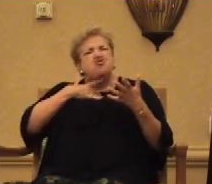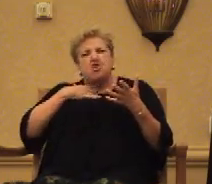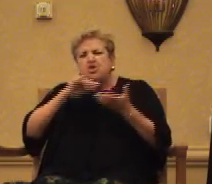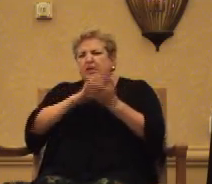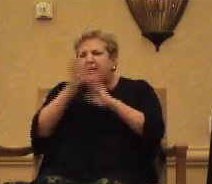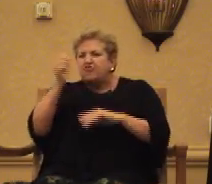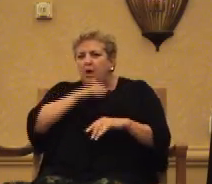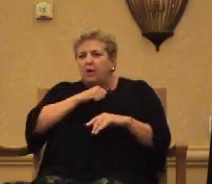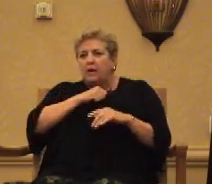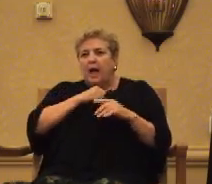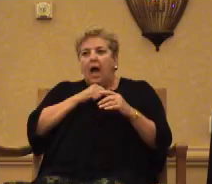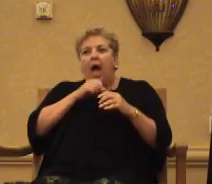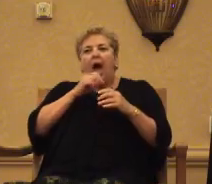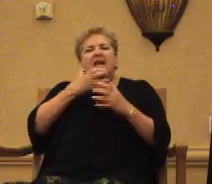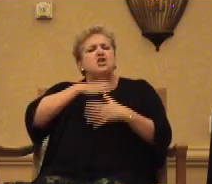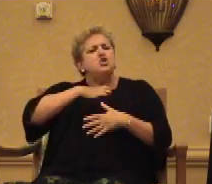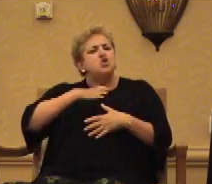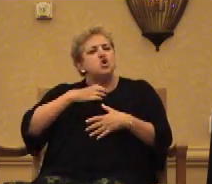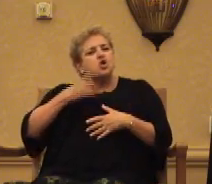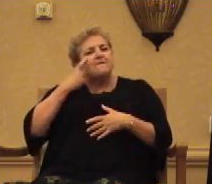yearned for freedom. I just want to bust out.